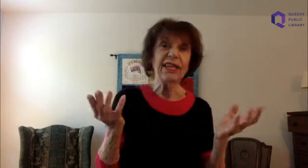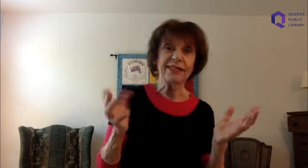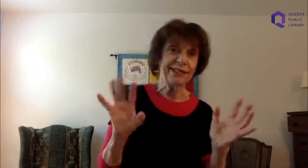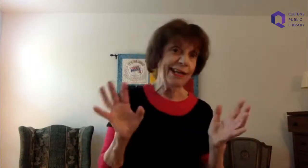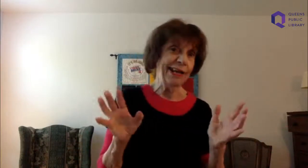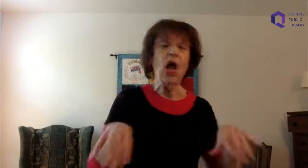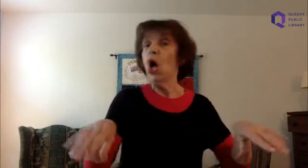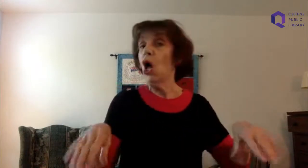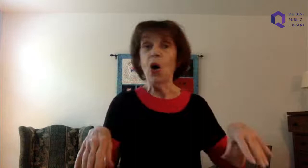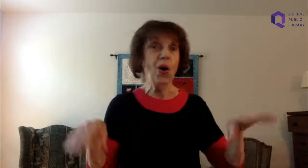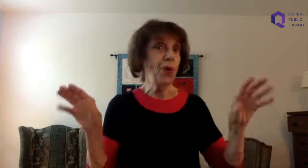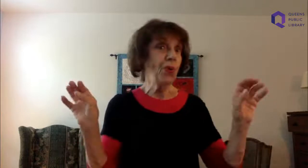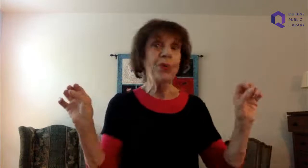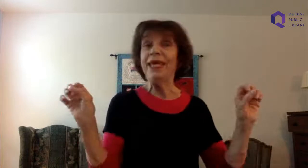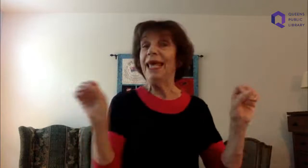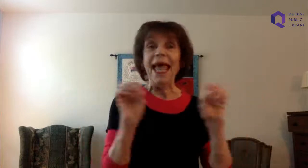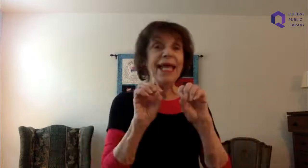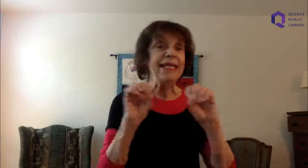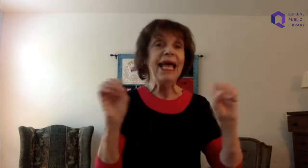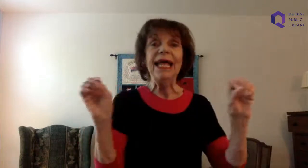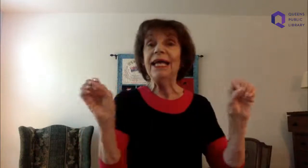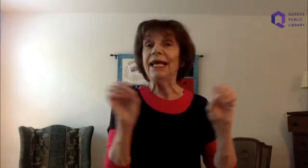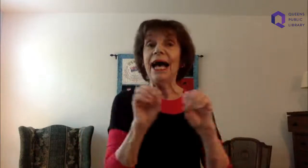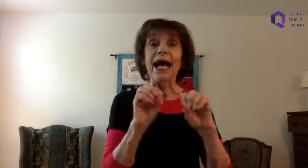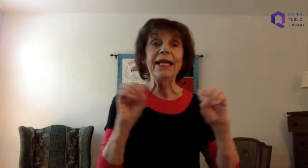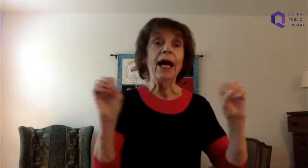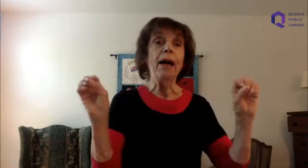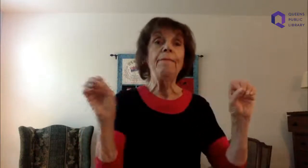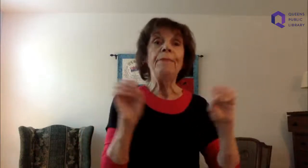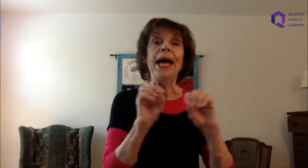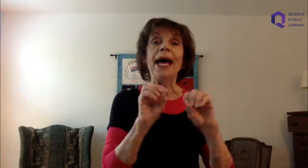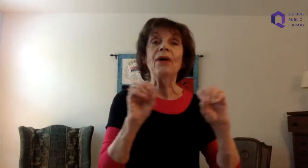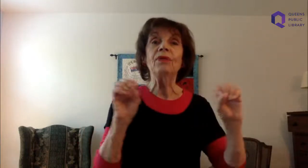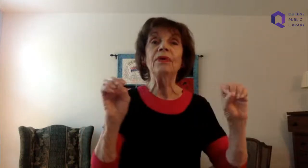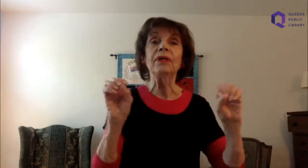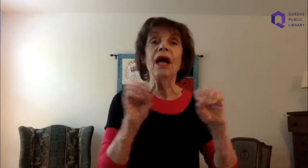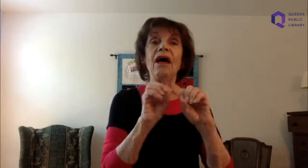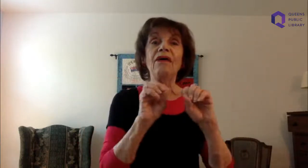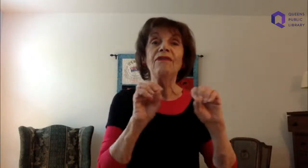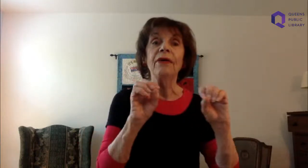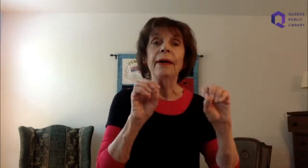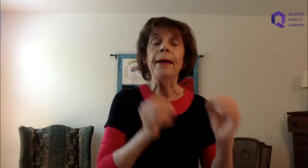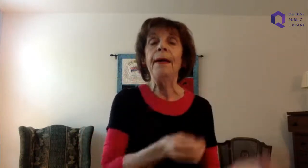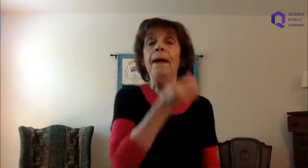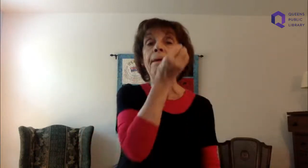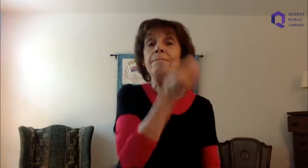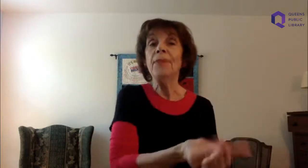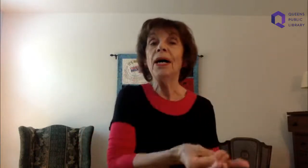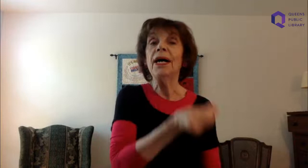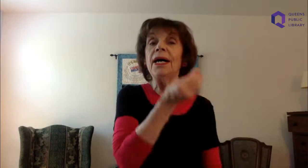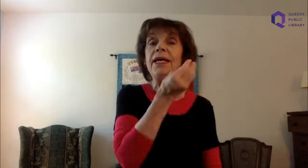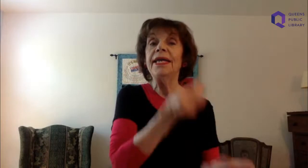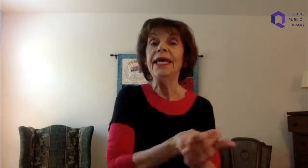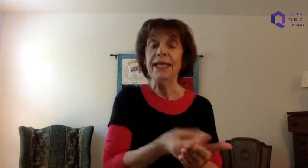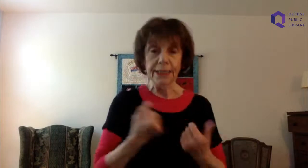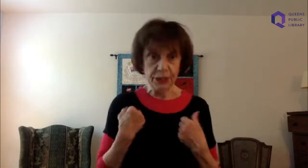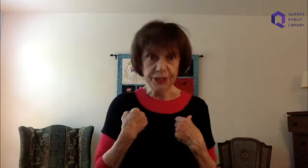little sad. Oh, we ain't got a barrel of money. Do you